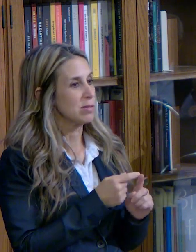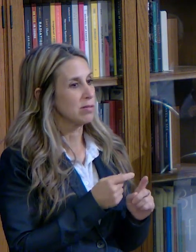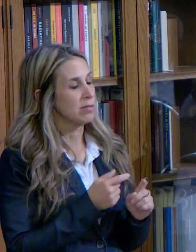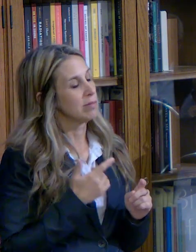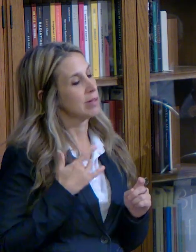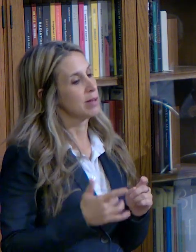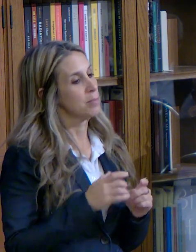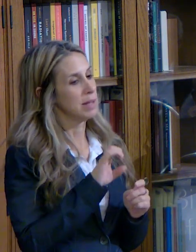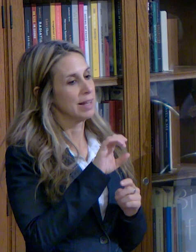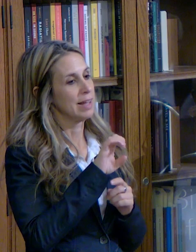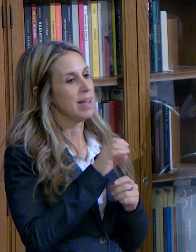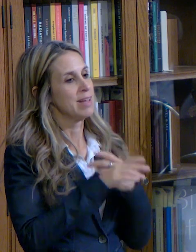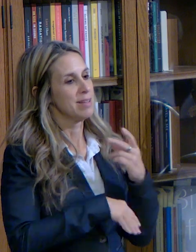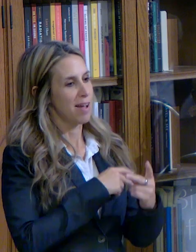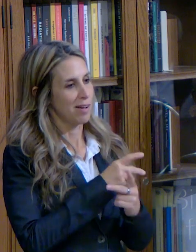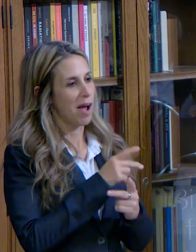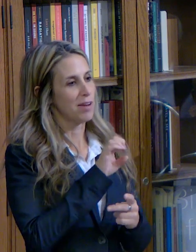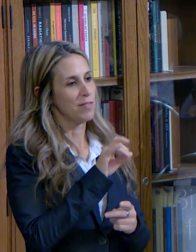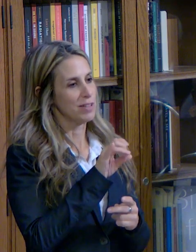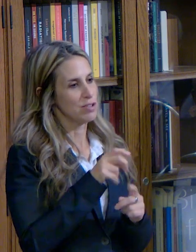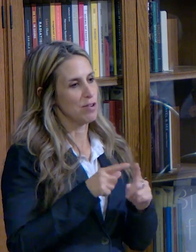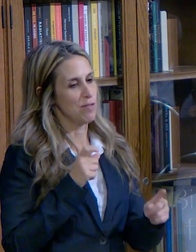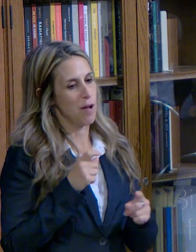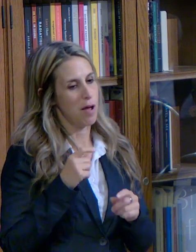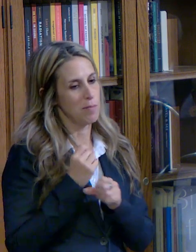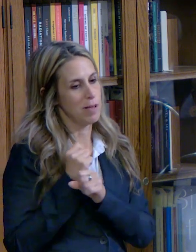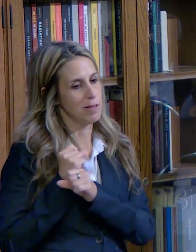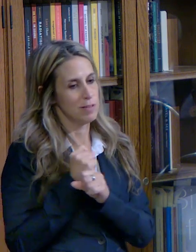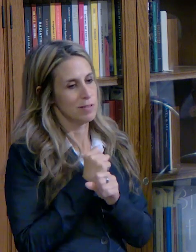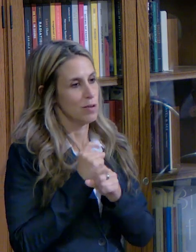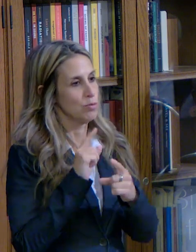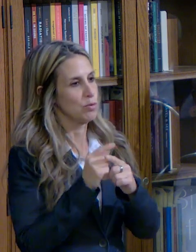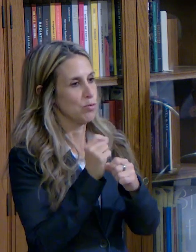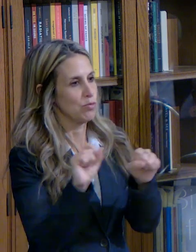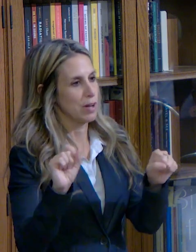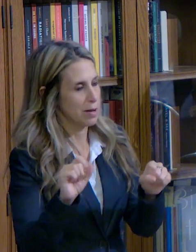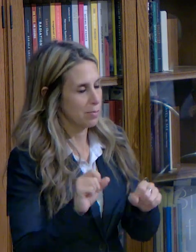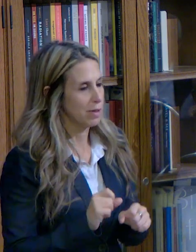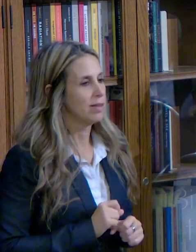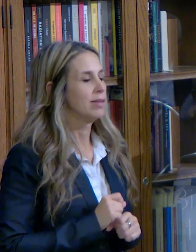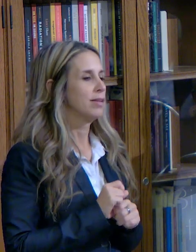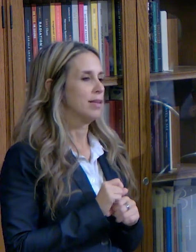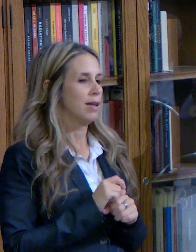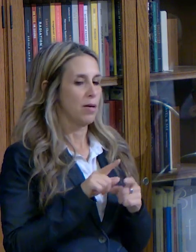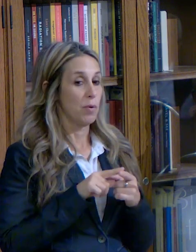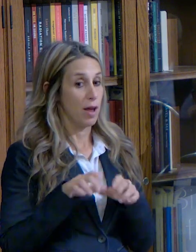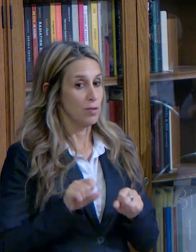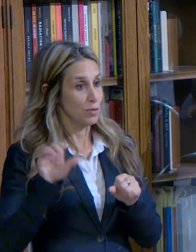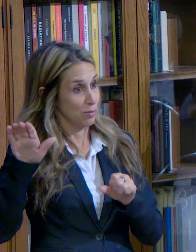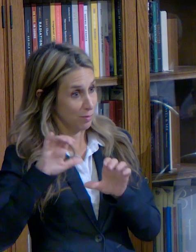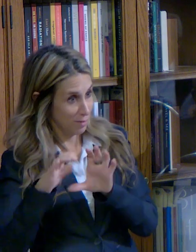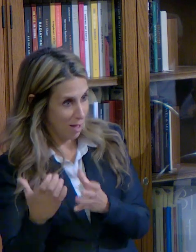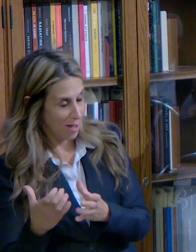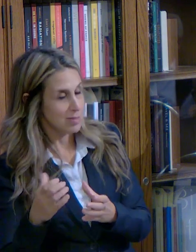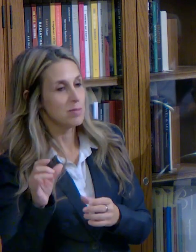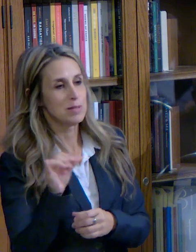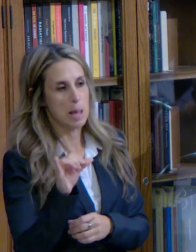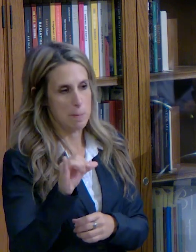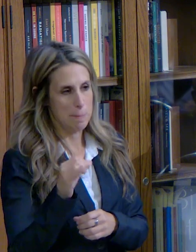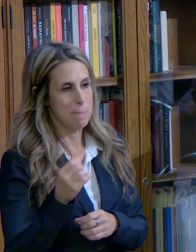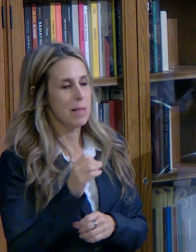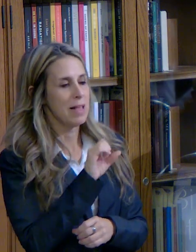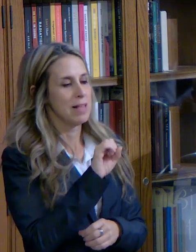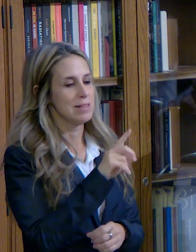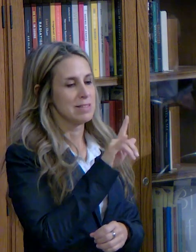to Freedom when I took Dr higginbotham's class it was definitely From Slavery to Freedom and it was probably addition